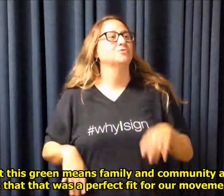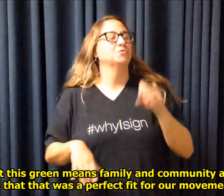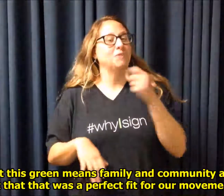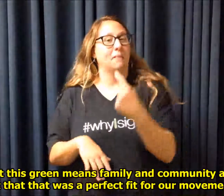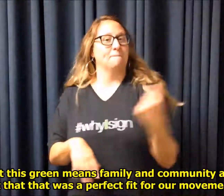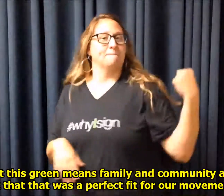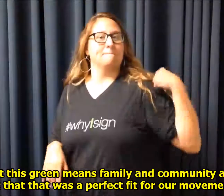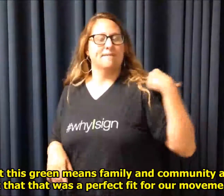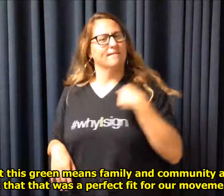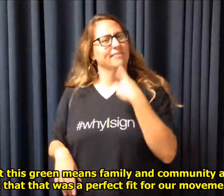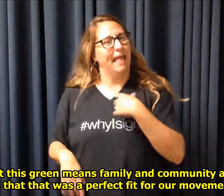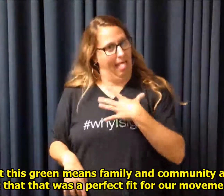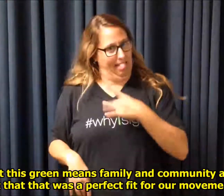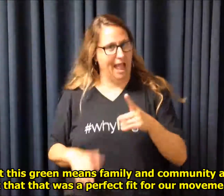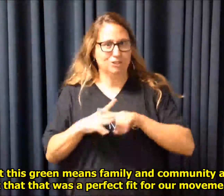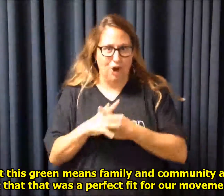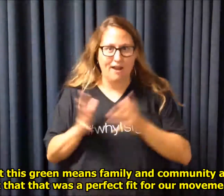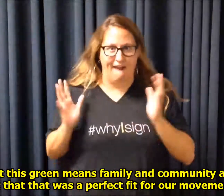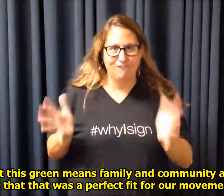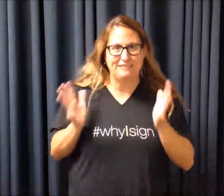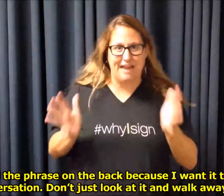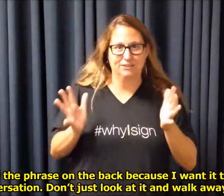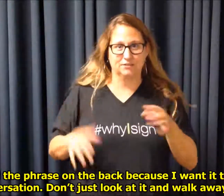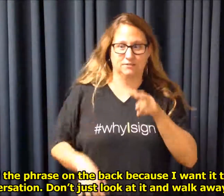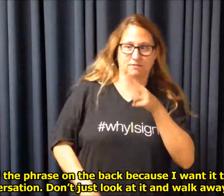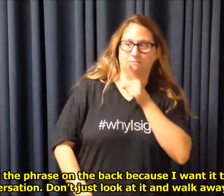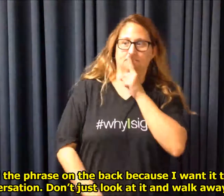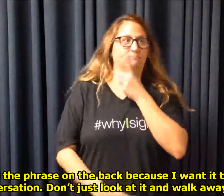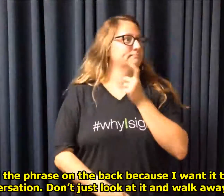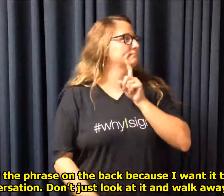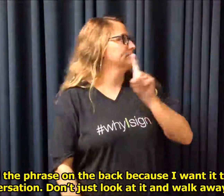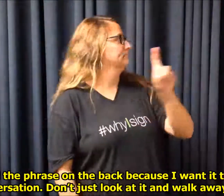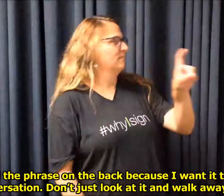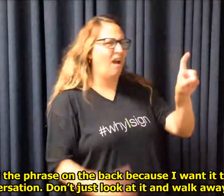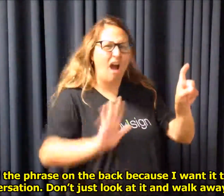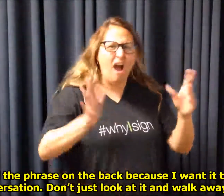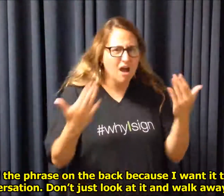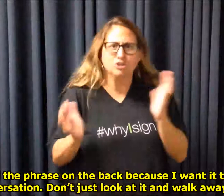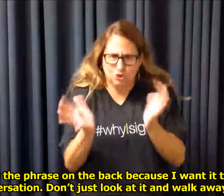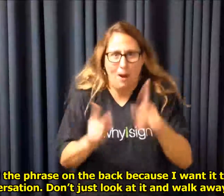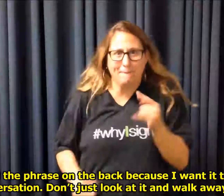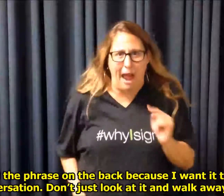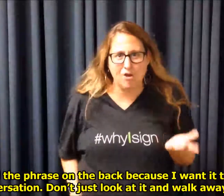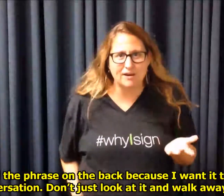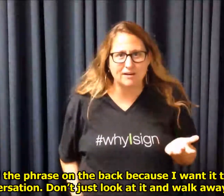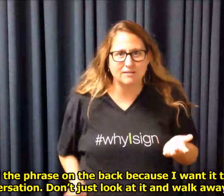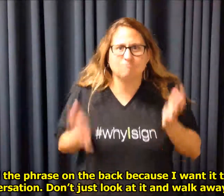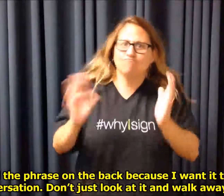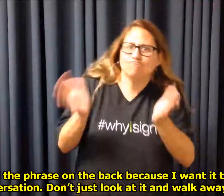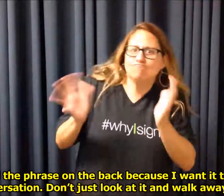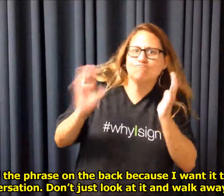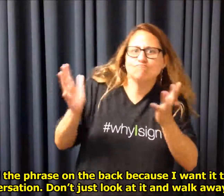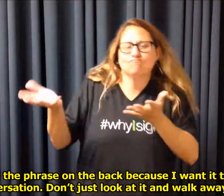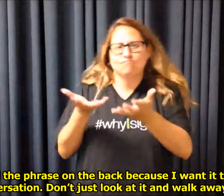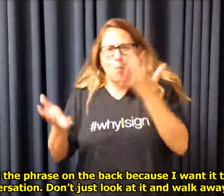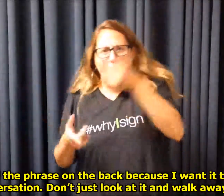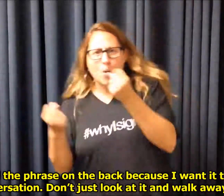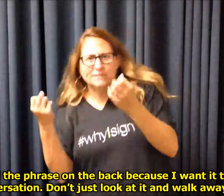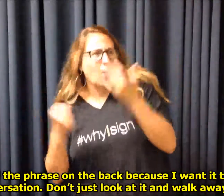community, and I thought that that was a perfect fit for our movement. I also added the phrase on the back because I wanted to start a conversation. Don't just look at it